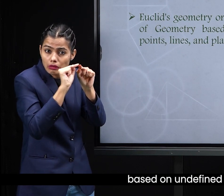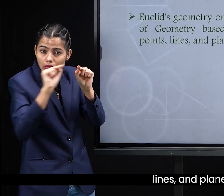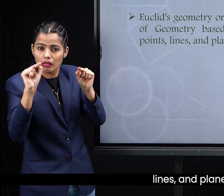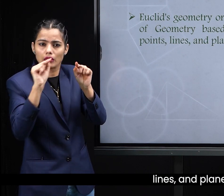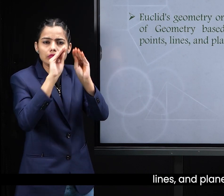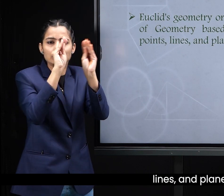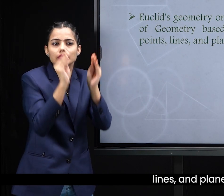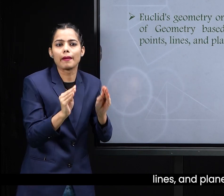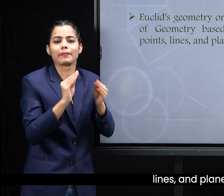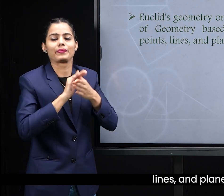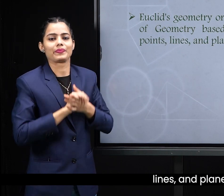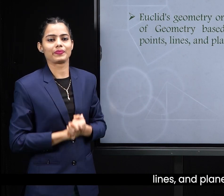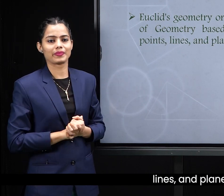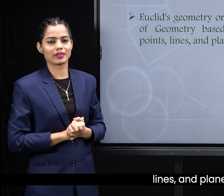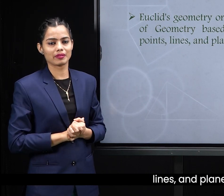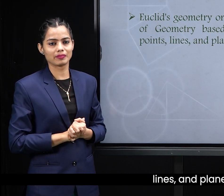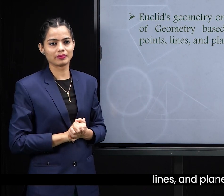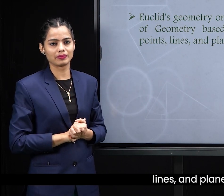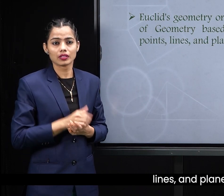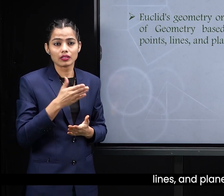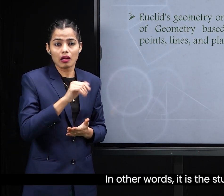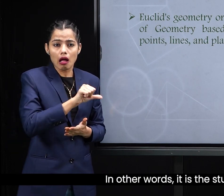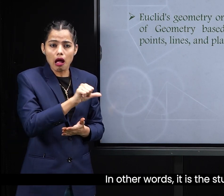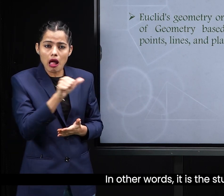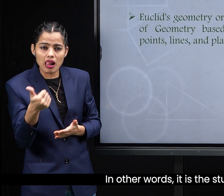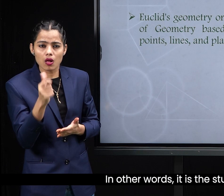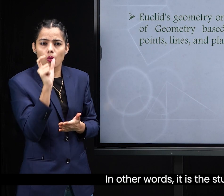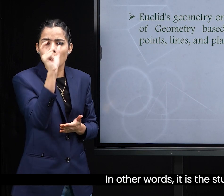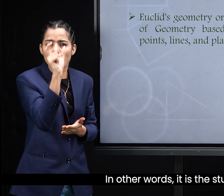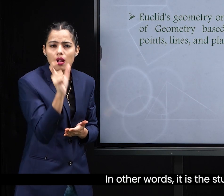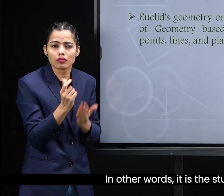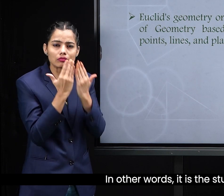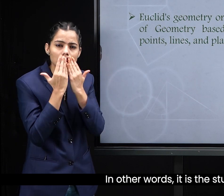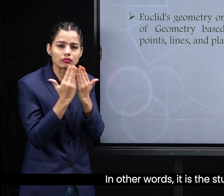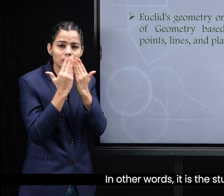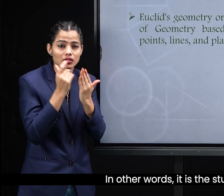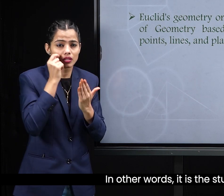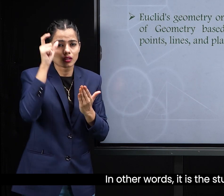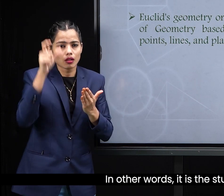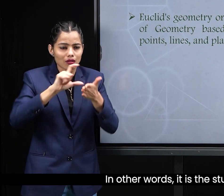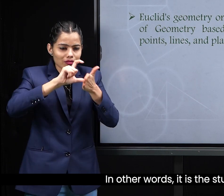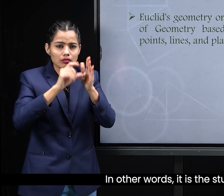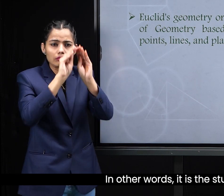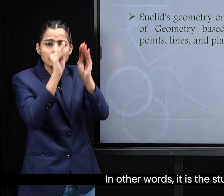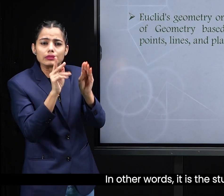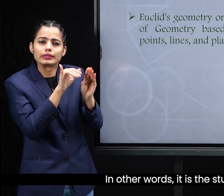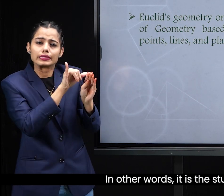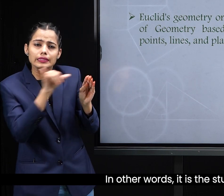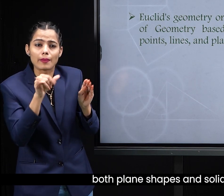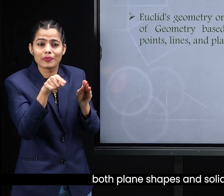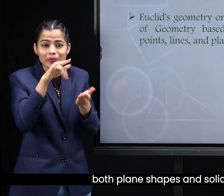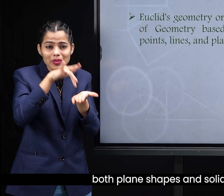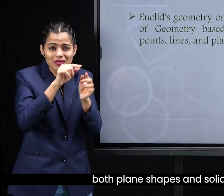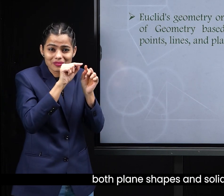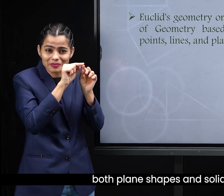points, lines, and planes of flat spaces. In other words, it is the study of geometrical